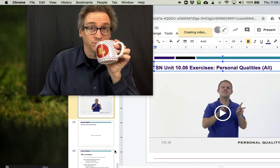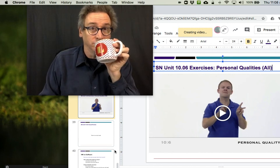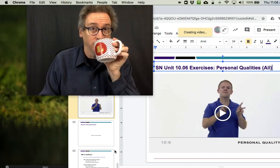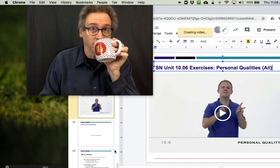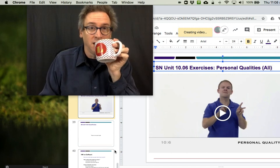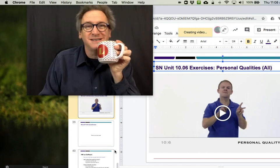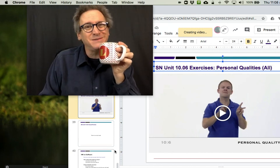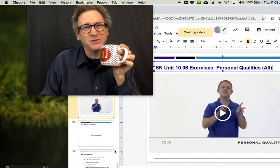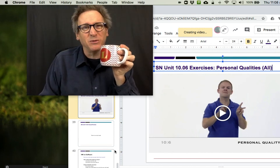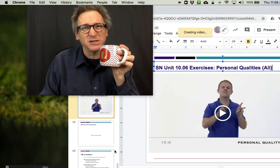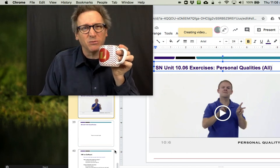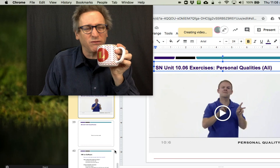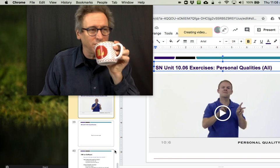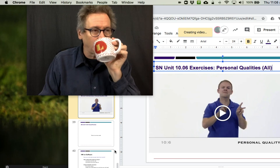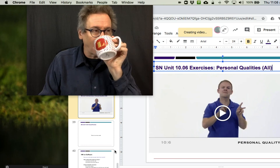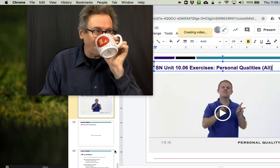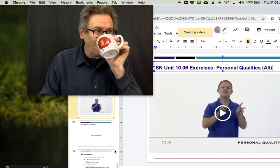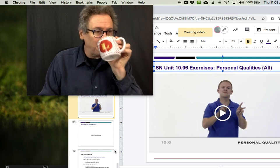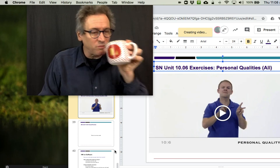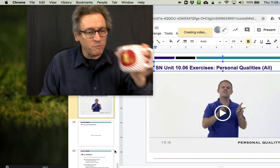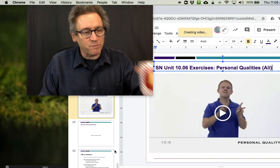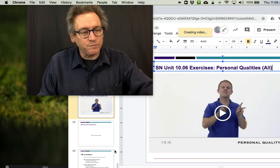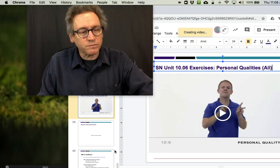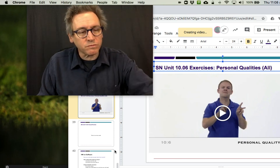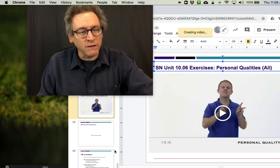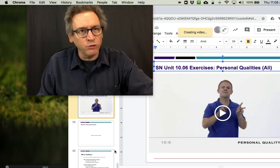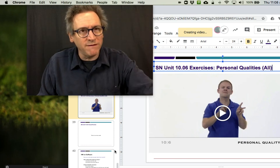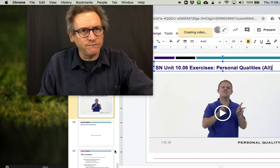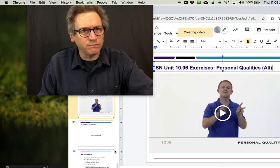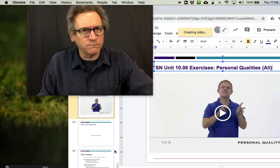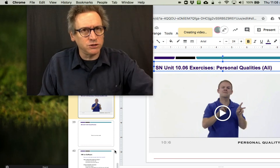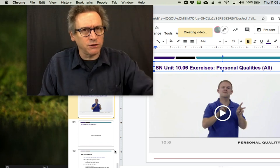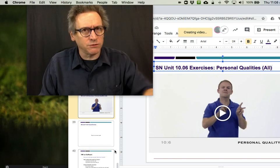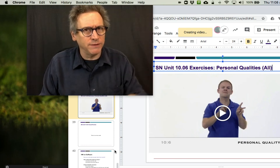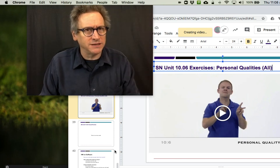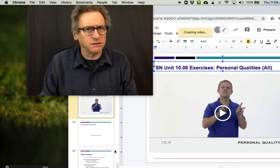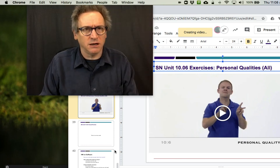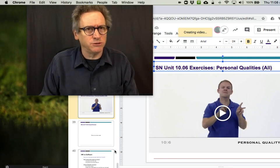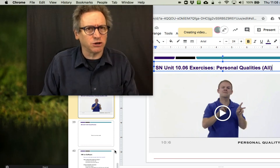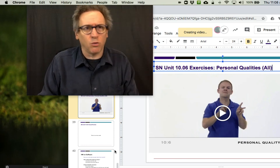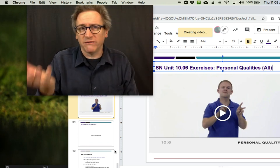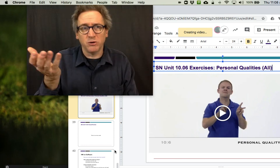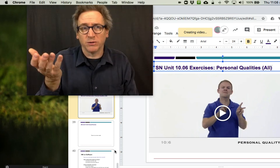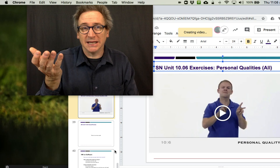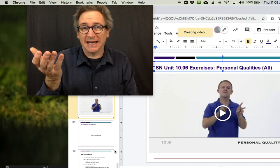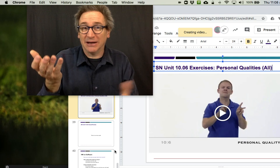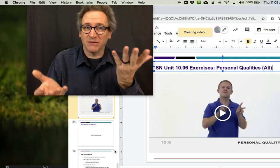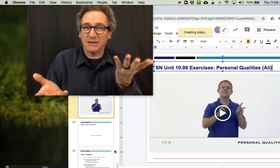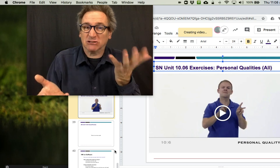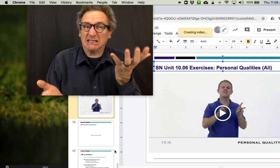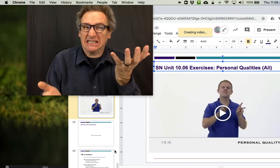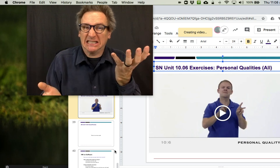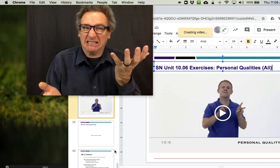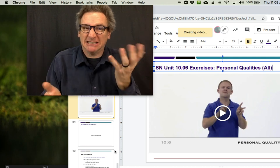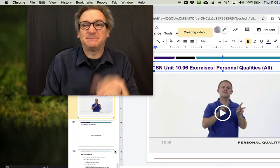whether it's real or not. Sometimes the real ones are more fun. If you have two other roommates, I'm sure one of them you really like and one of them